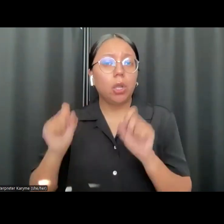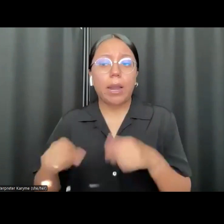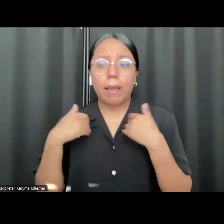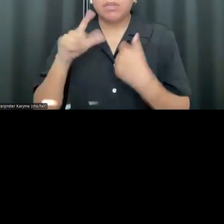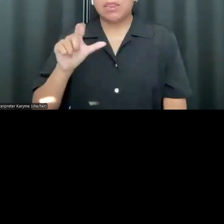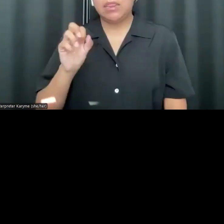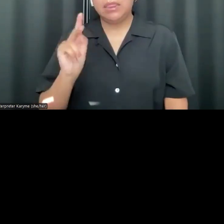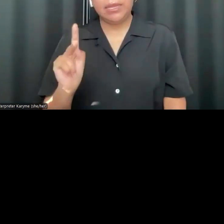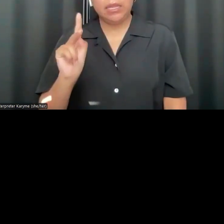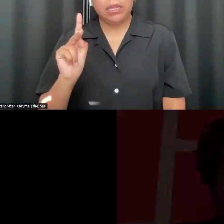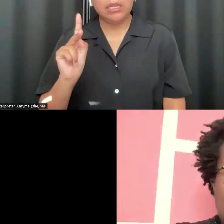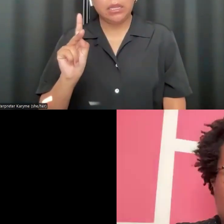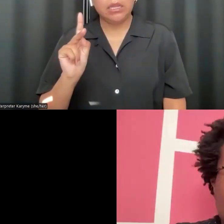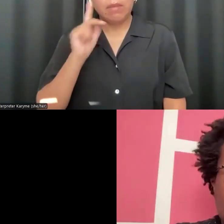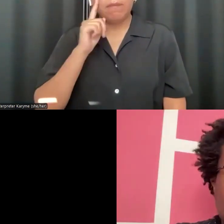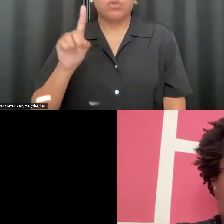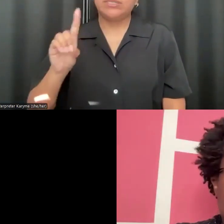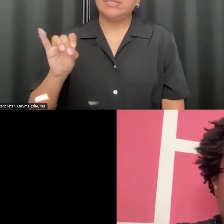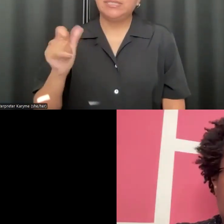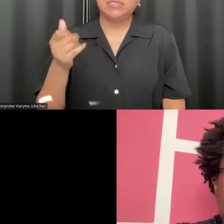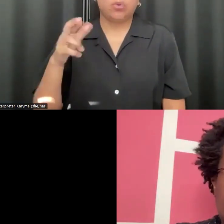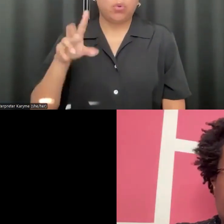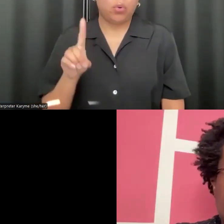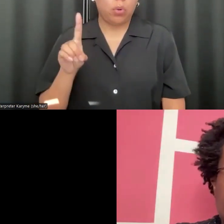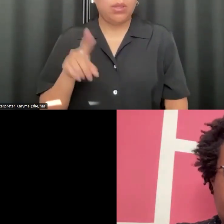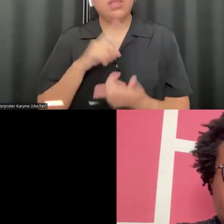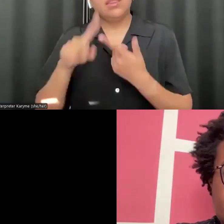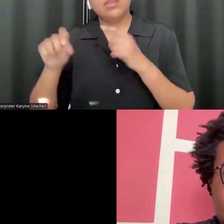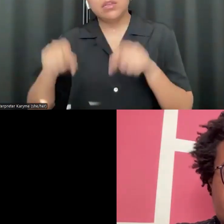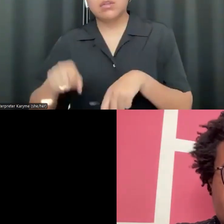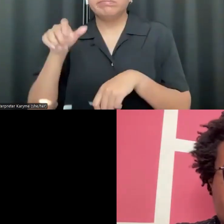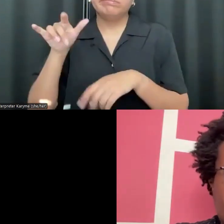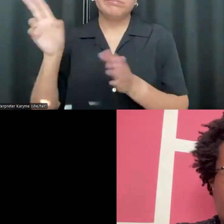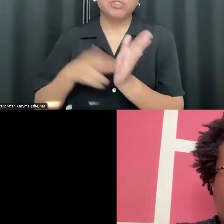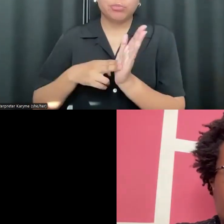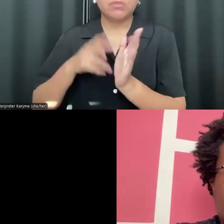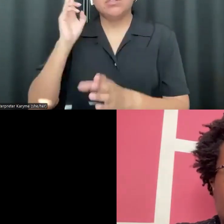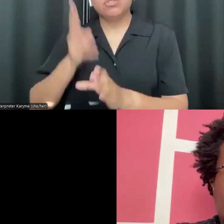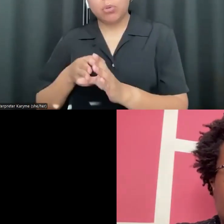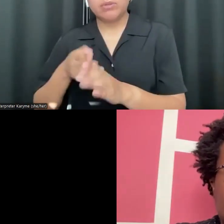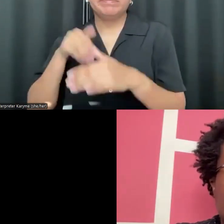in the chat as well. And when you get to Discord, you can click on lecture chat.